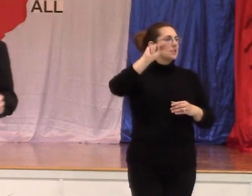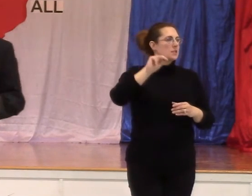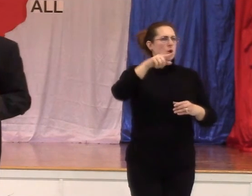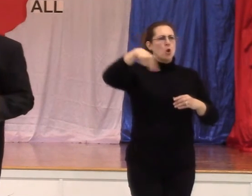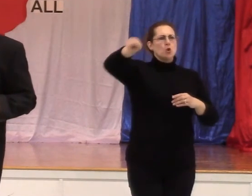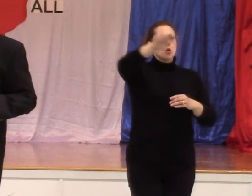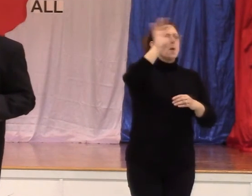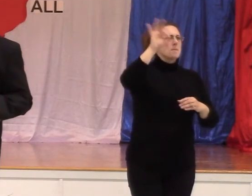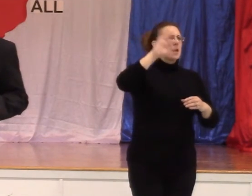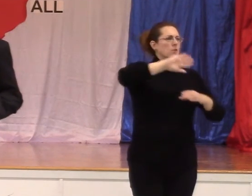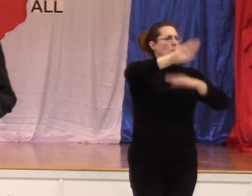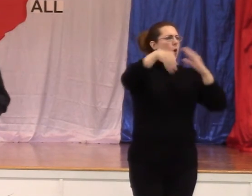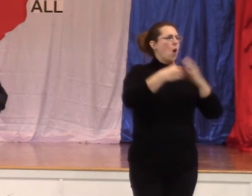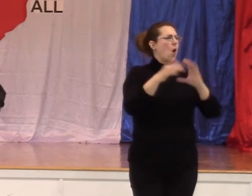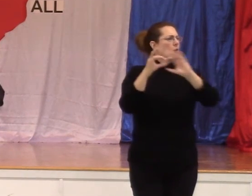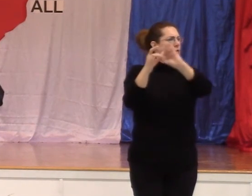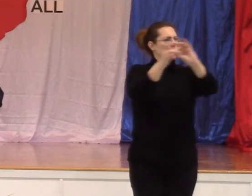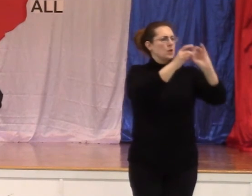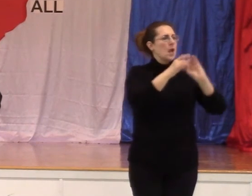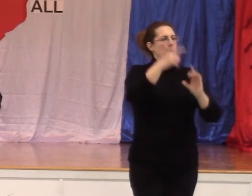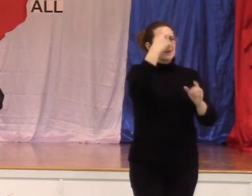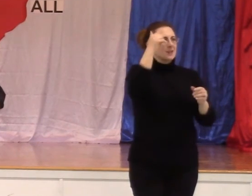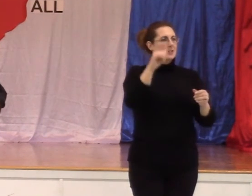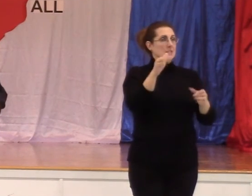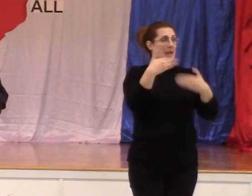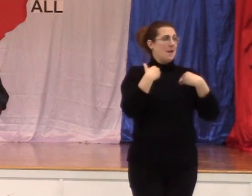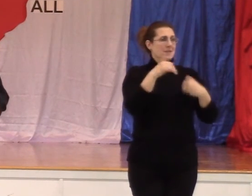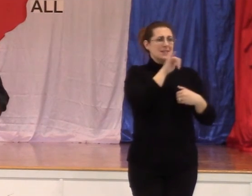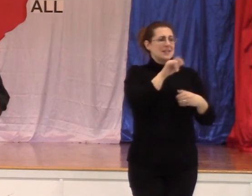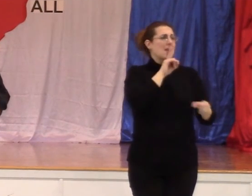united because you take the same ordination vows.